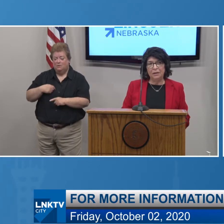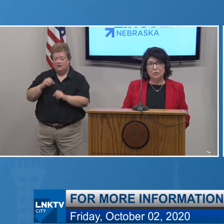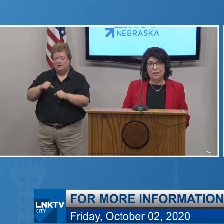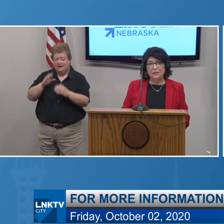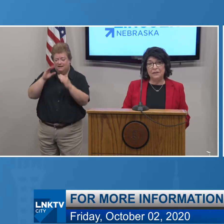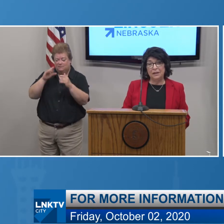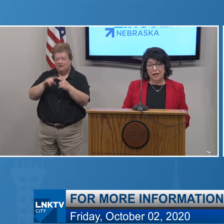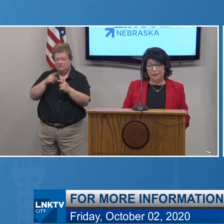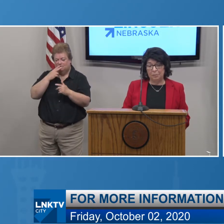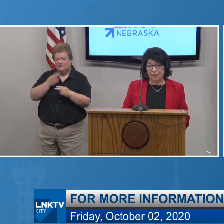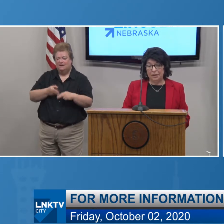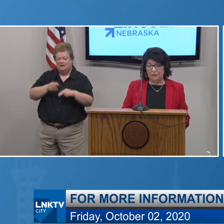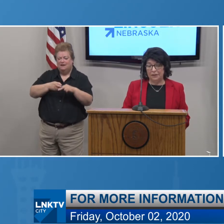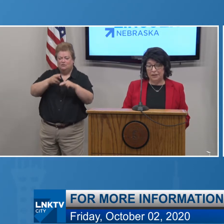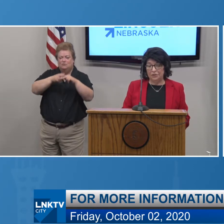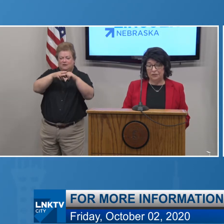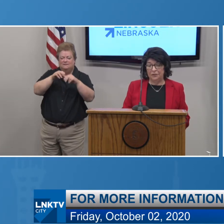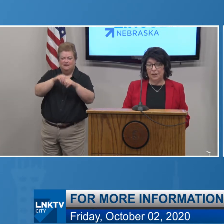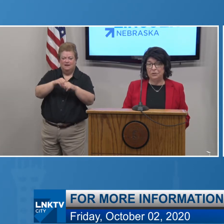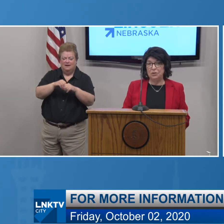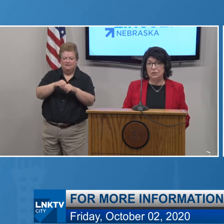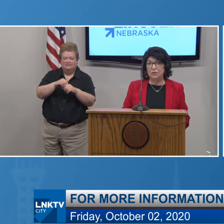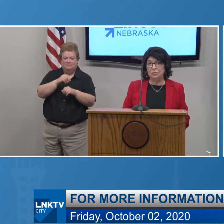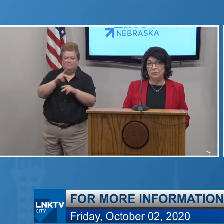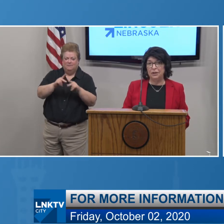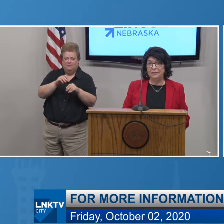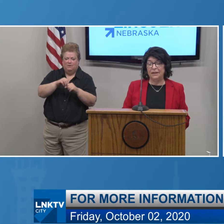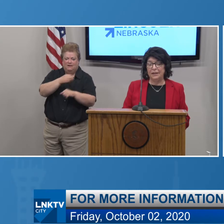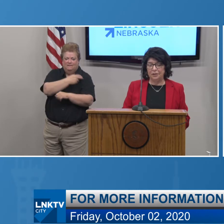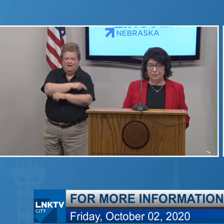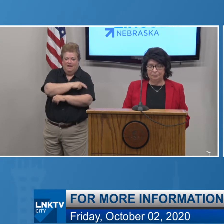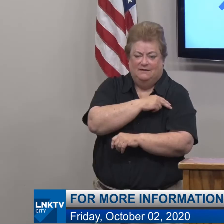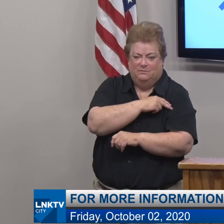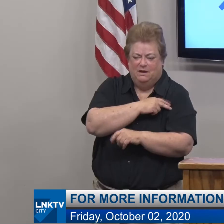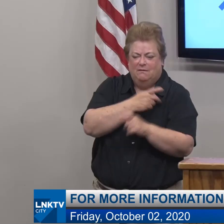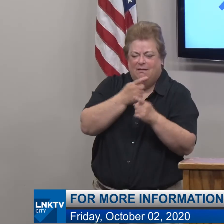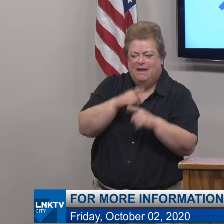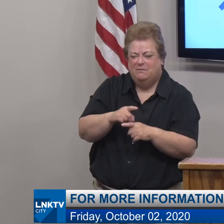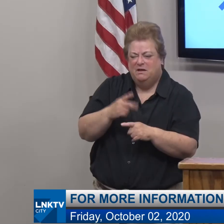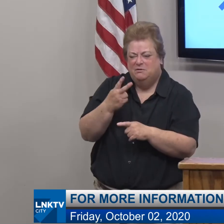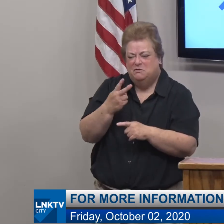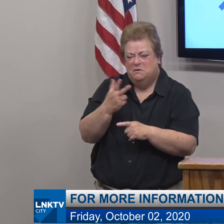an increase in hospitalizations about 2 to 3 weeks later.